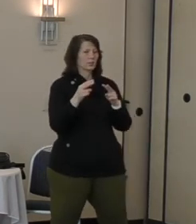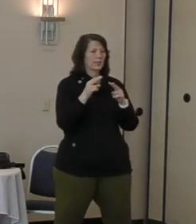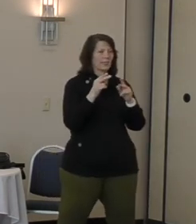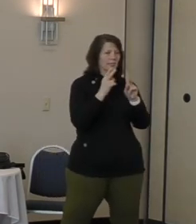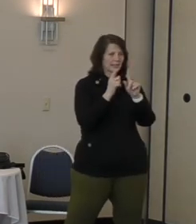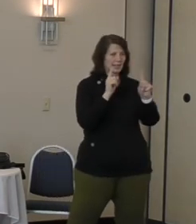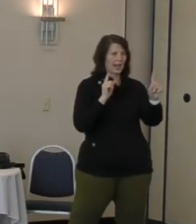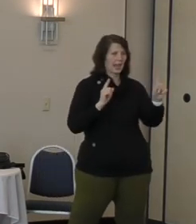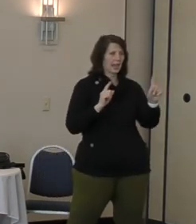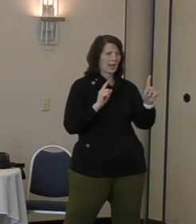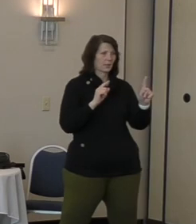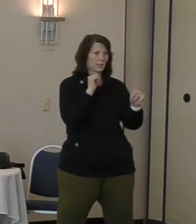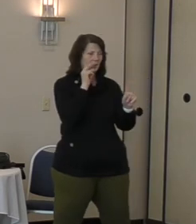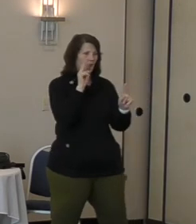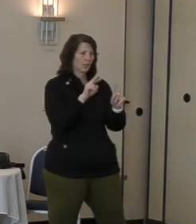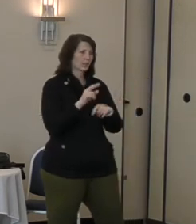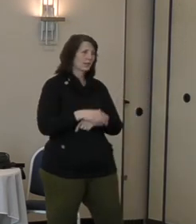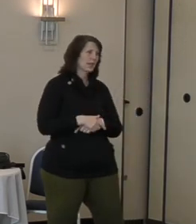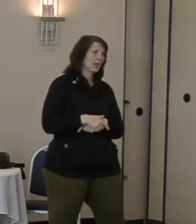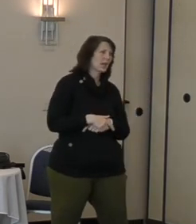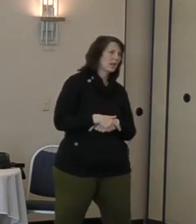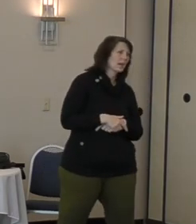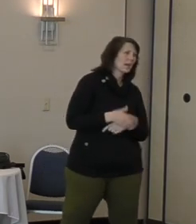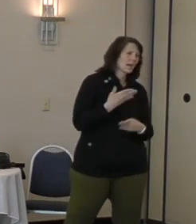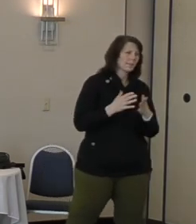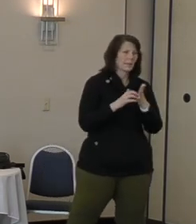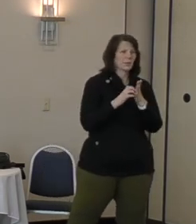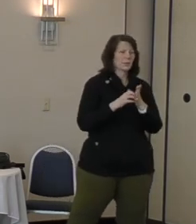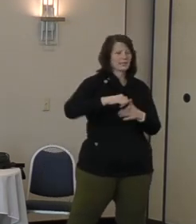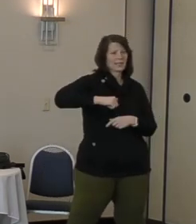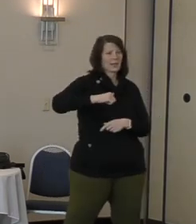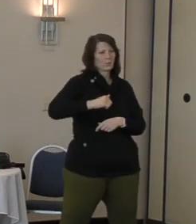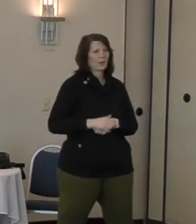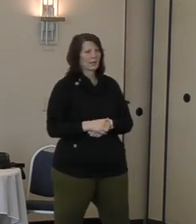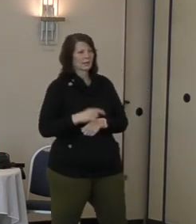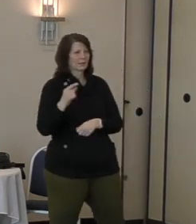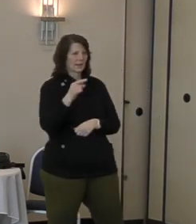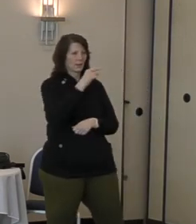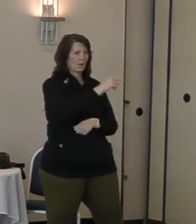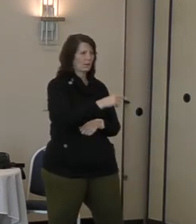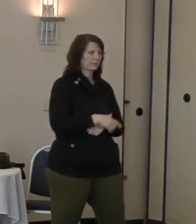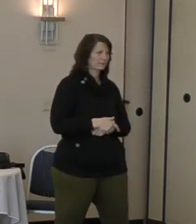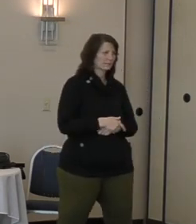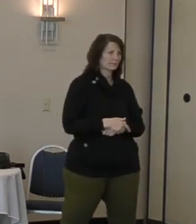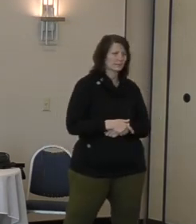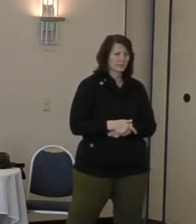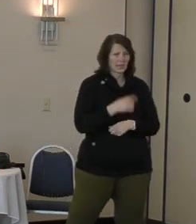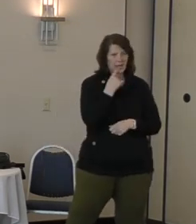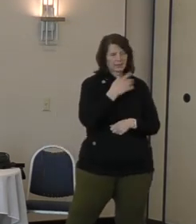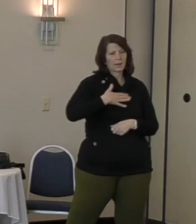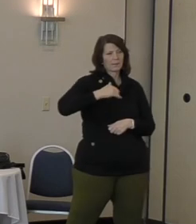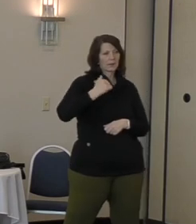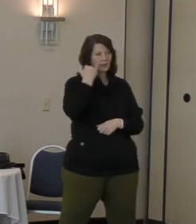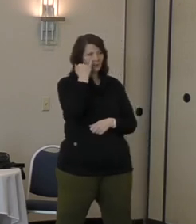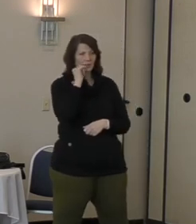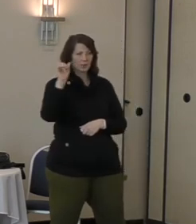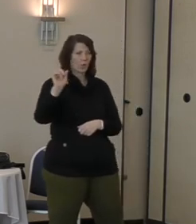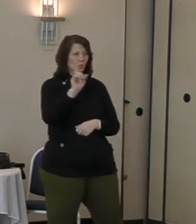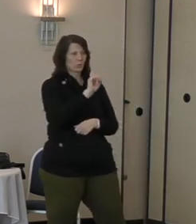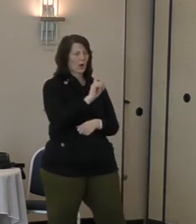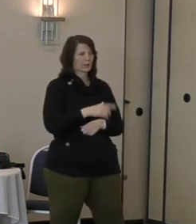stack. What they're not looking at is, like, you know, maybe the weak side wing sneaking over and coming in. I tell my wings that they don't cross